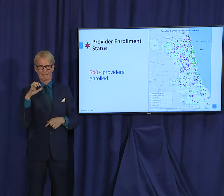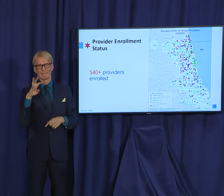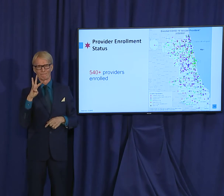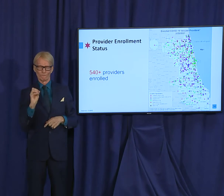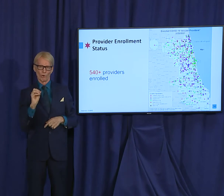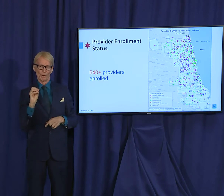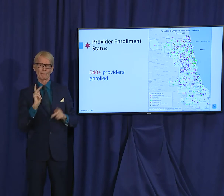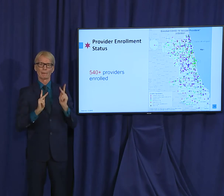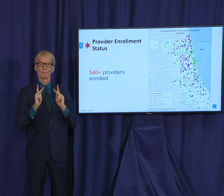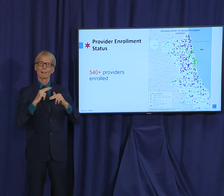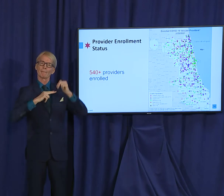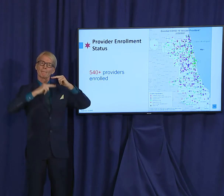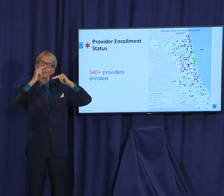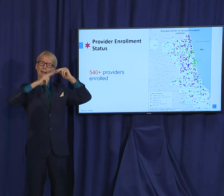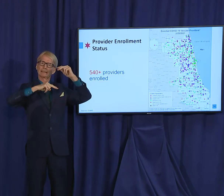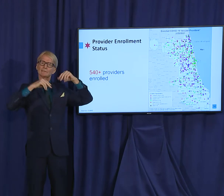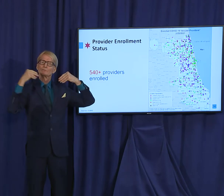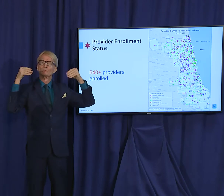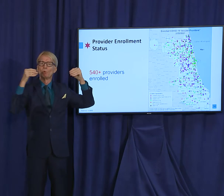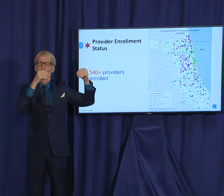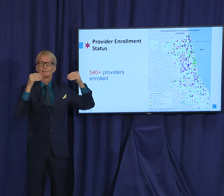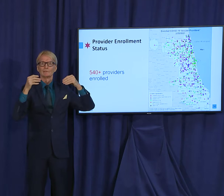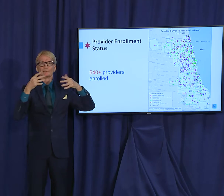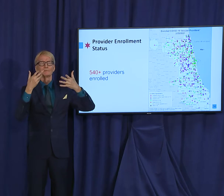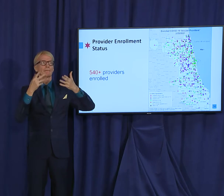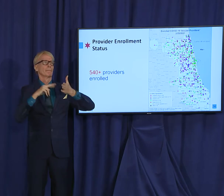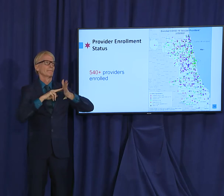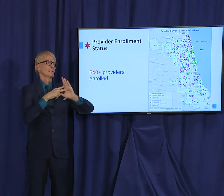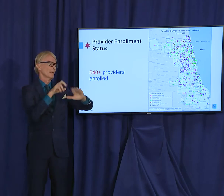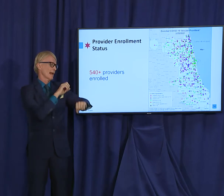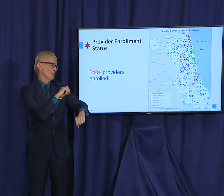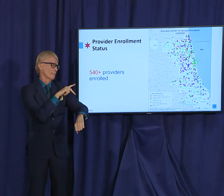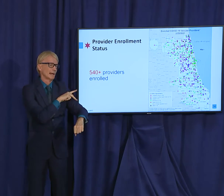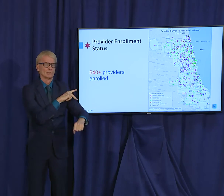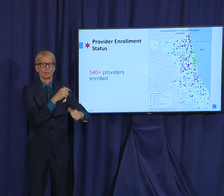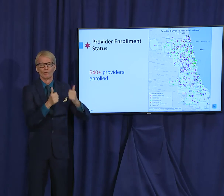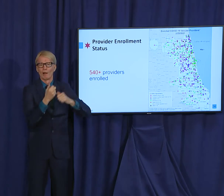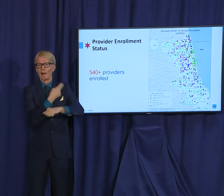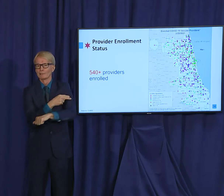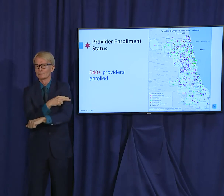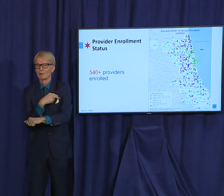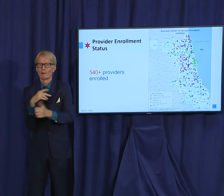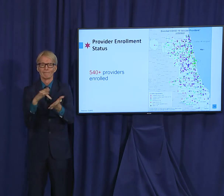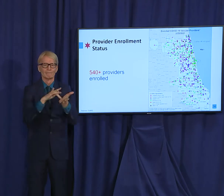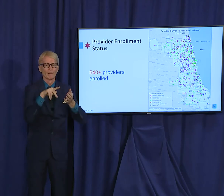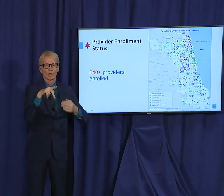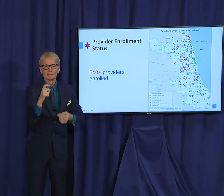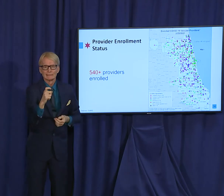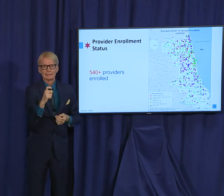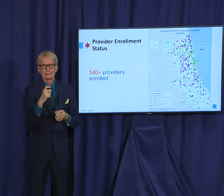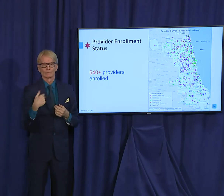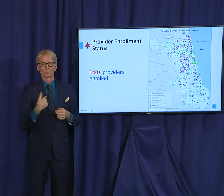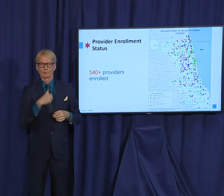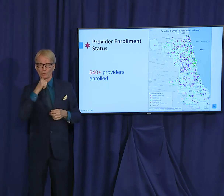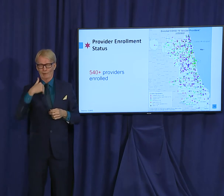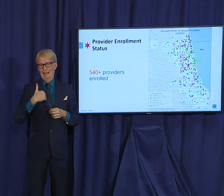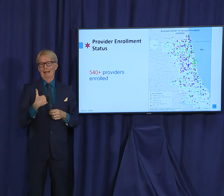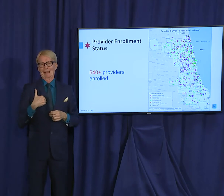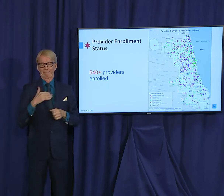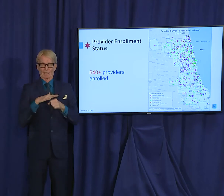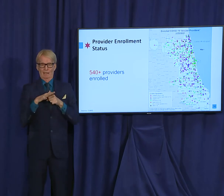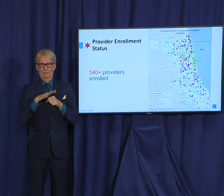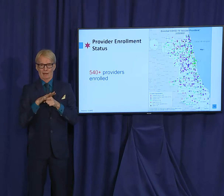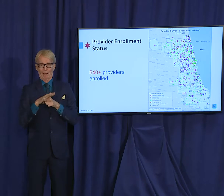enrolled across Chicago. These reflect everything from outpatient clinics to hospitals to pharmacies. We don't have enough vaccine to push